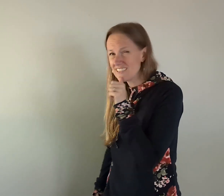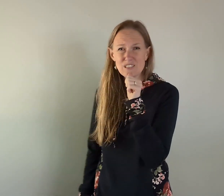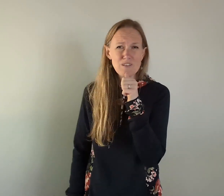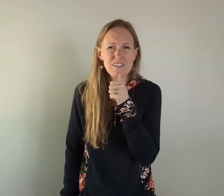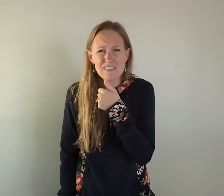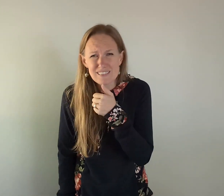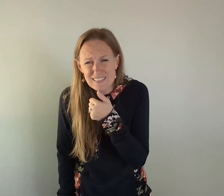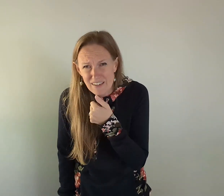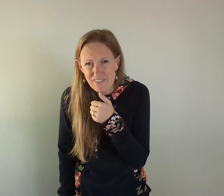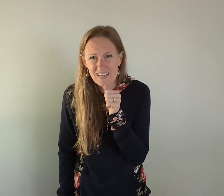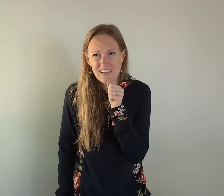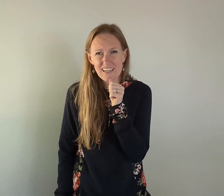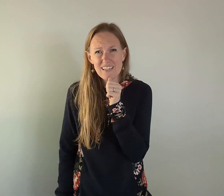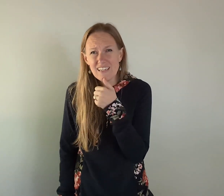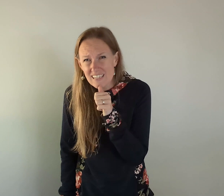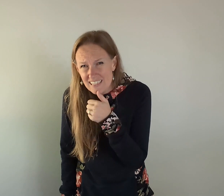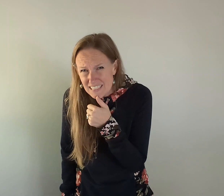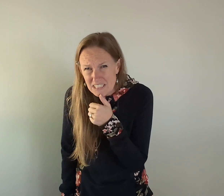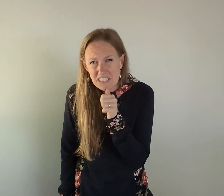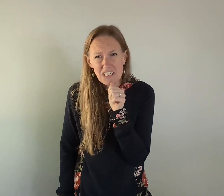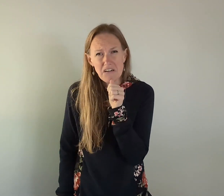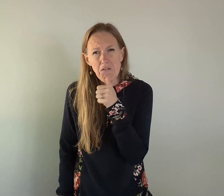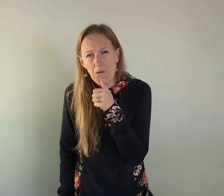to show that you're suffering, okay?